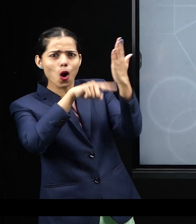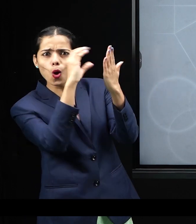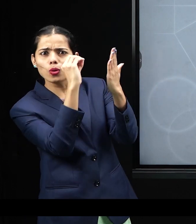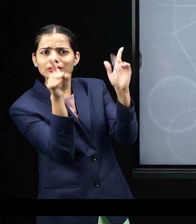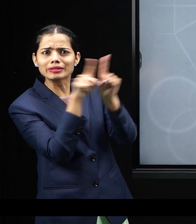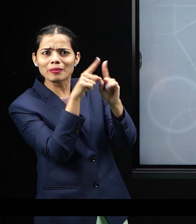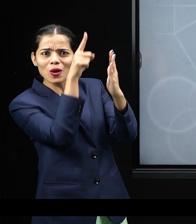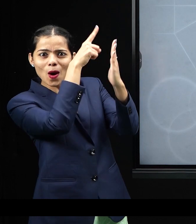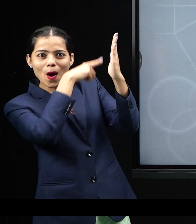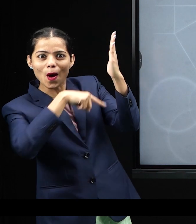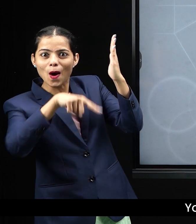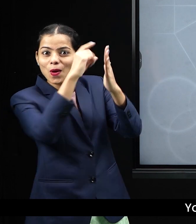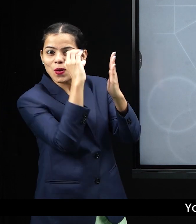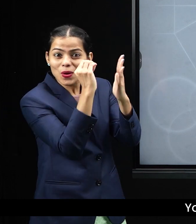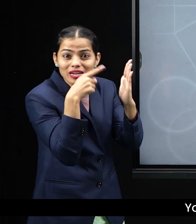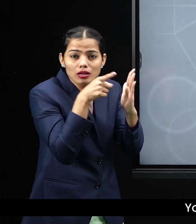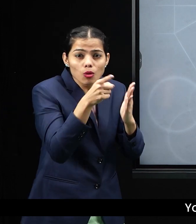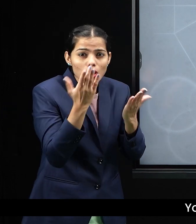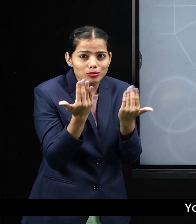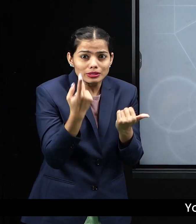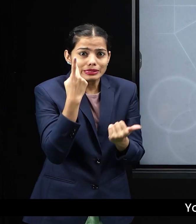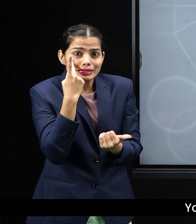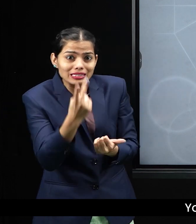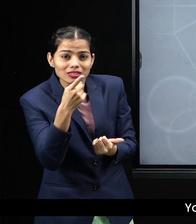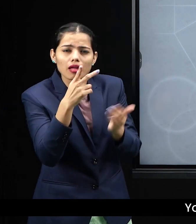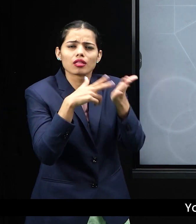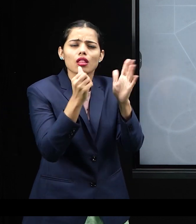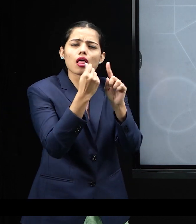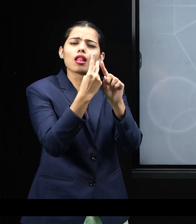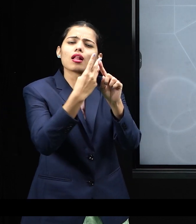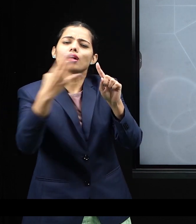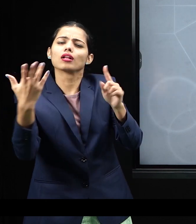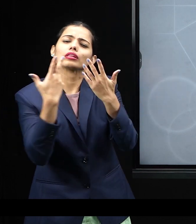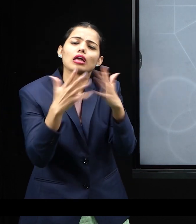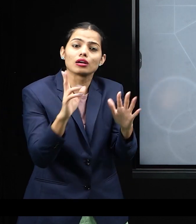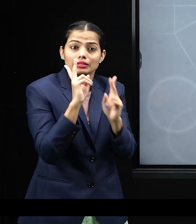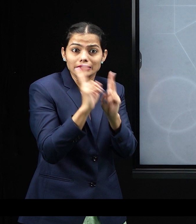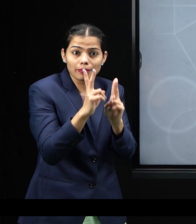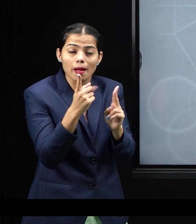0. You will see the natural numbers reflected in the mirror.